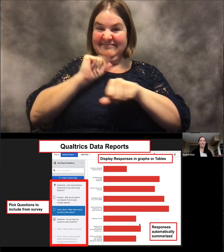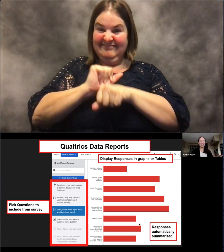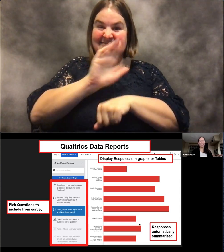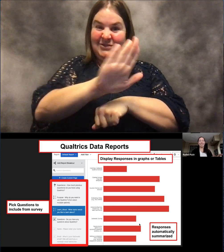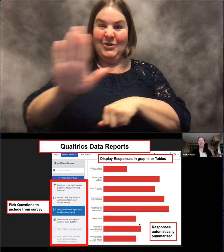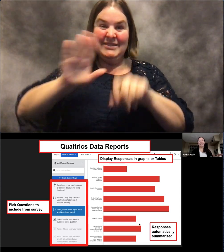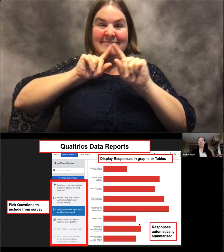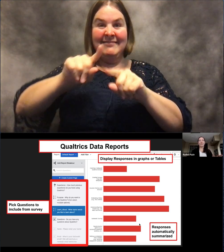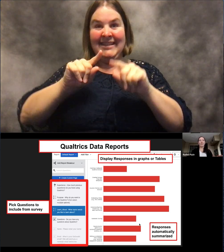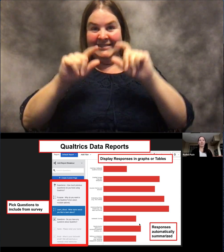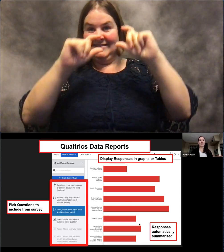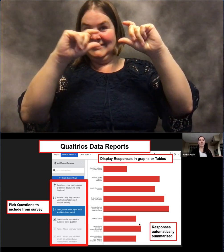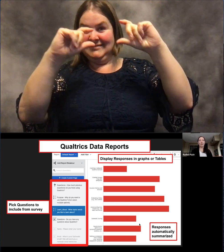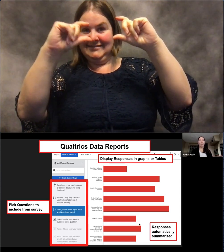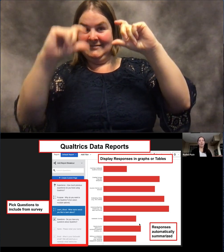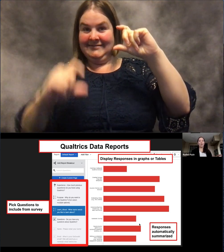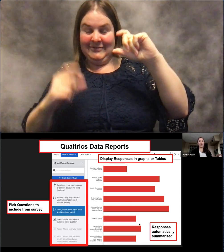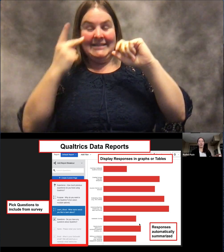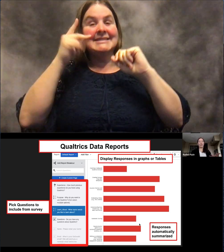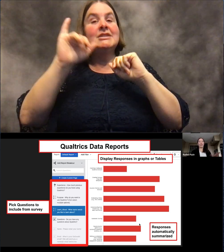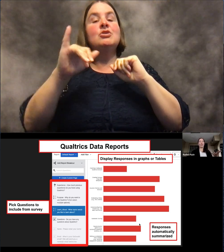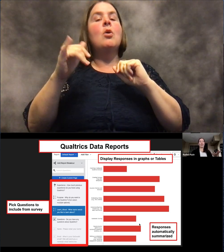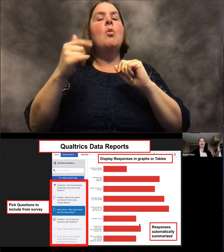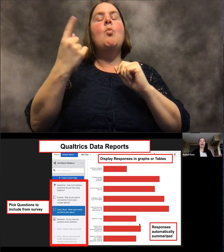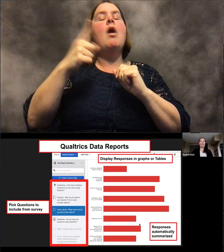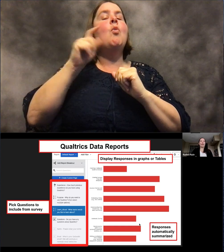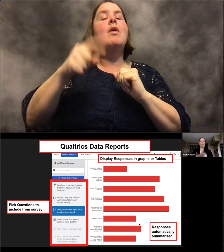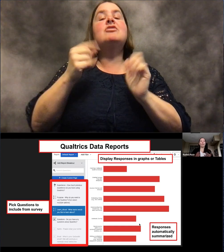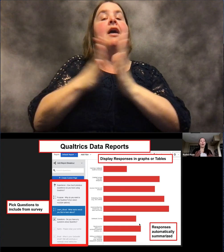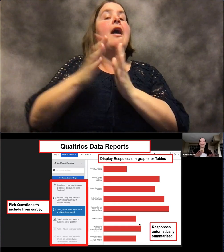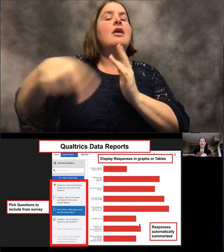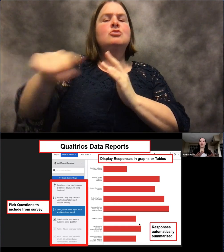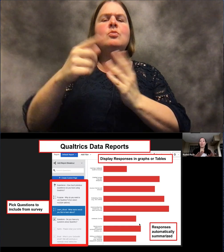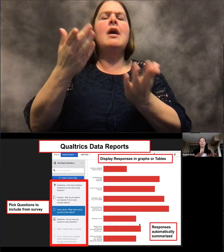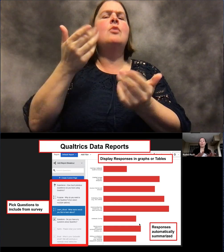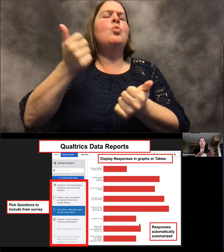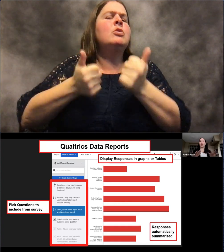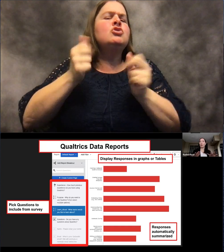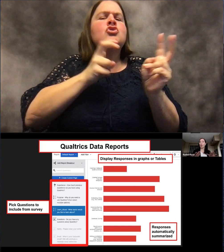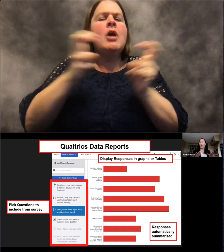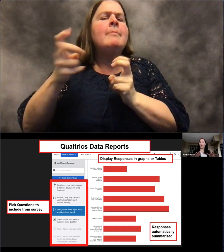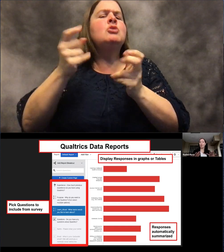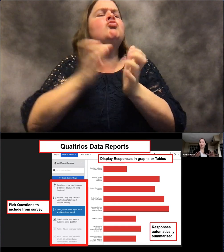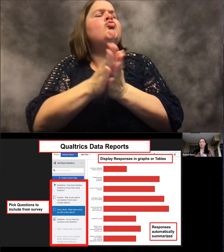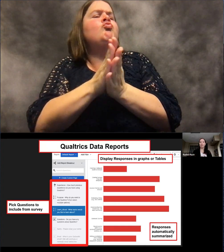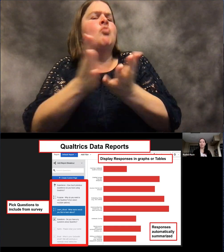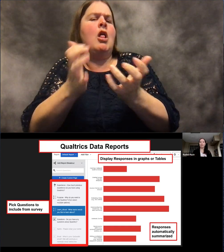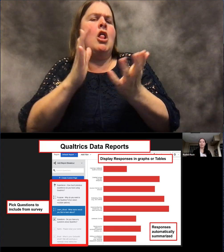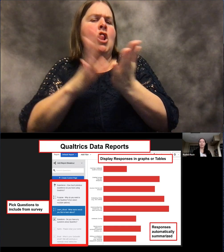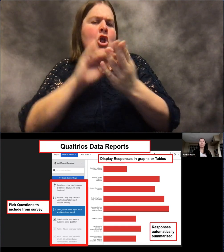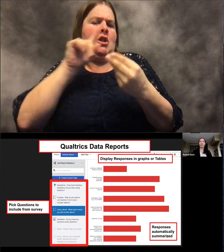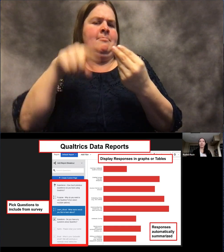responses. So this was a question asking what topics people would like to learn about.